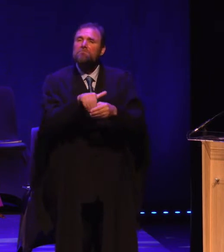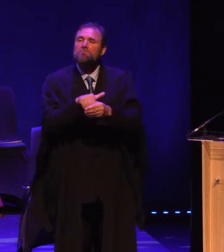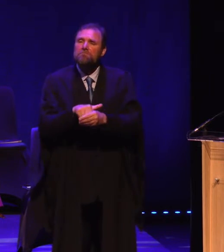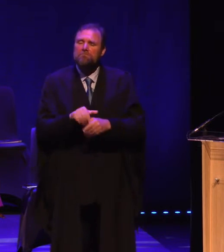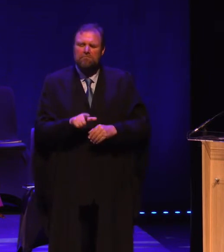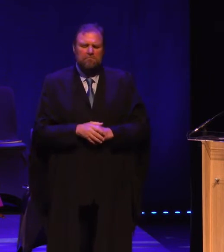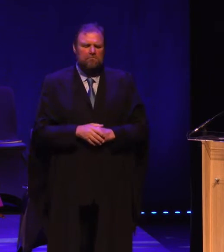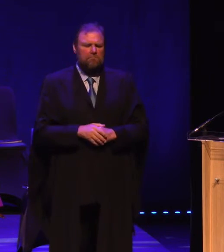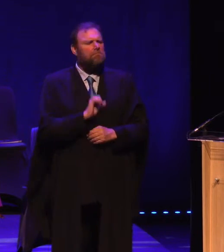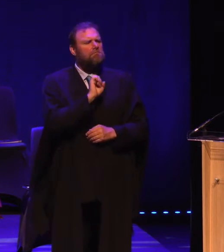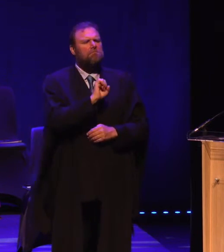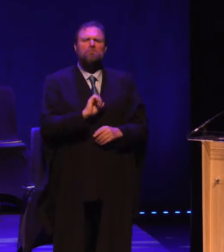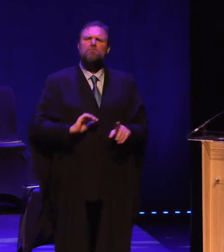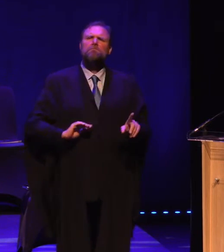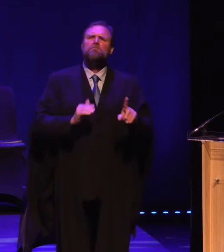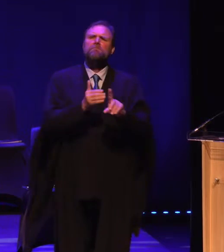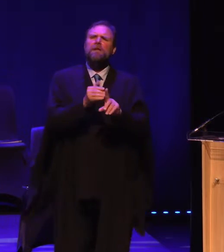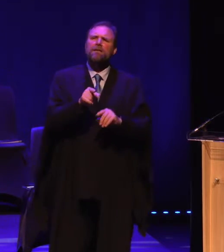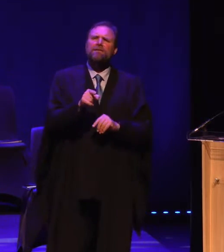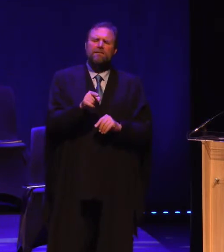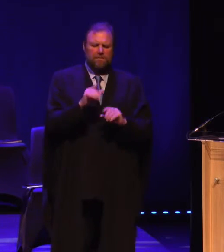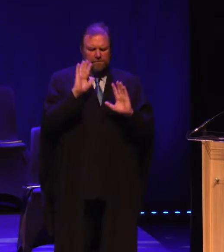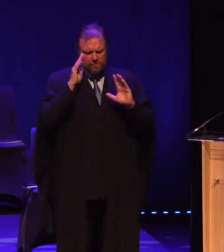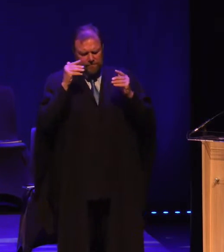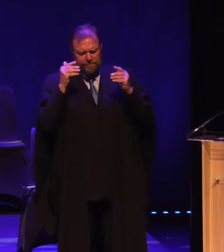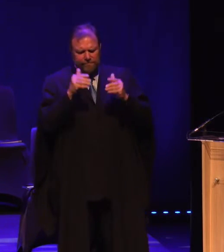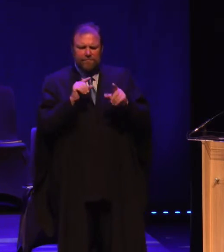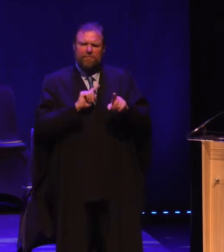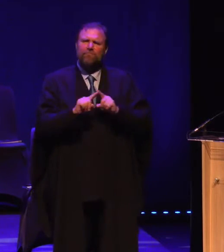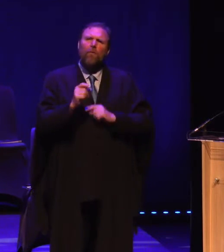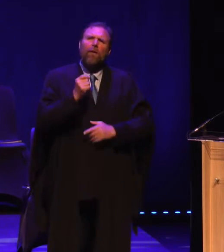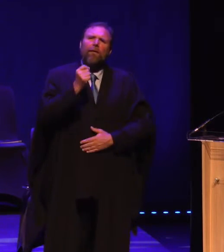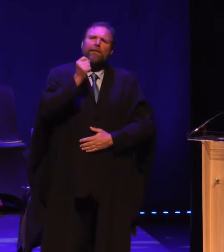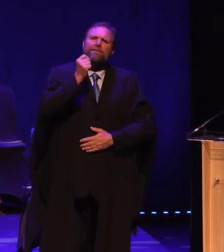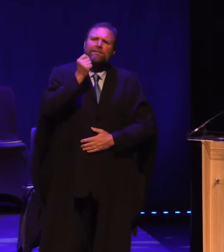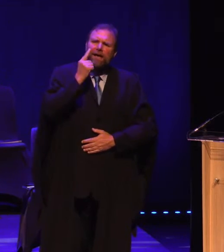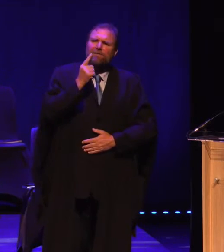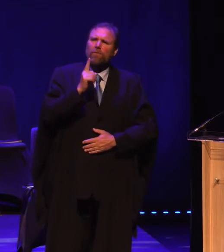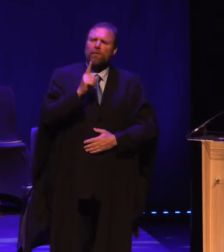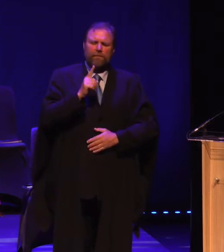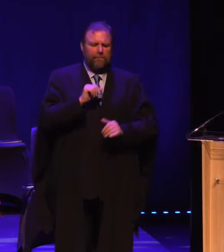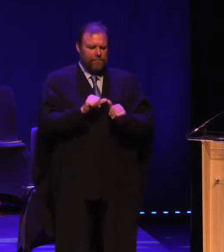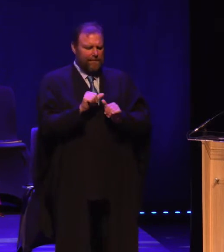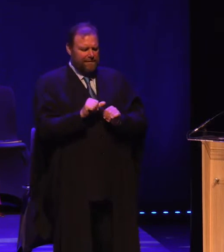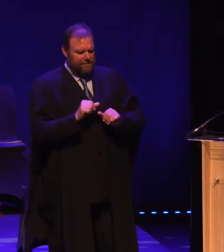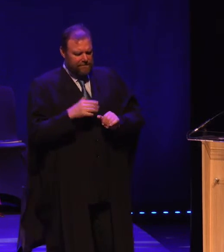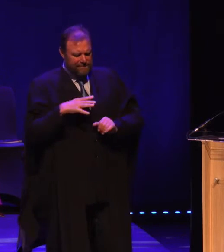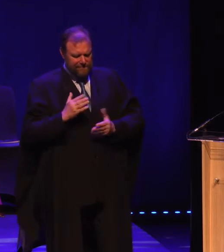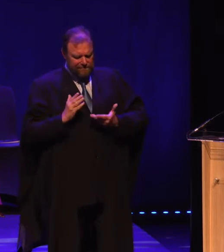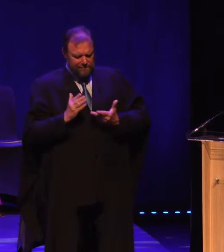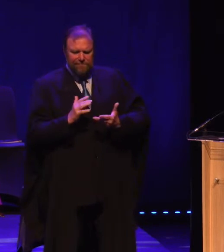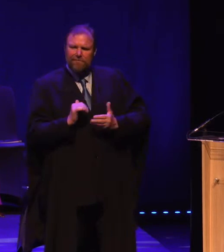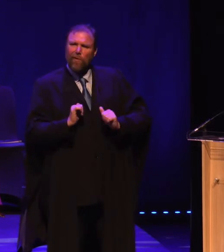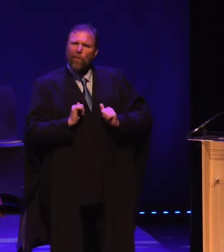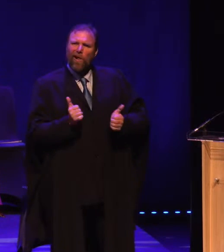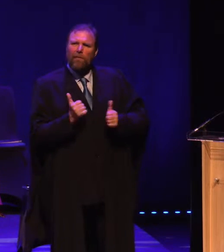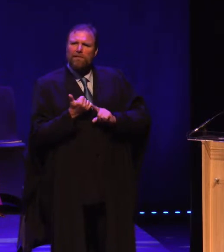work was targeted towards trying to understand a better need for well-being support for these